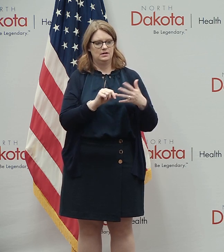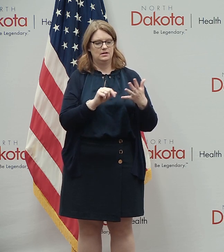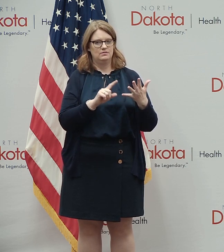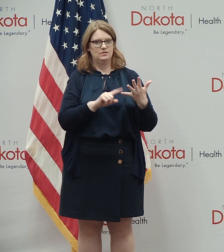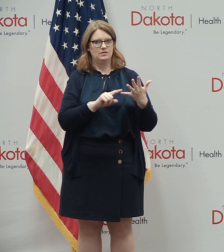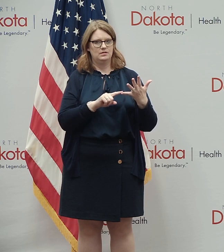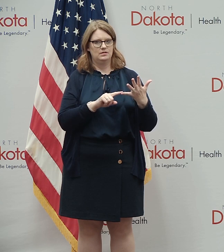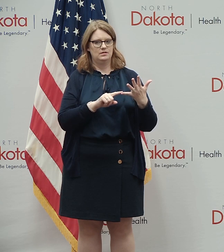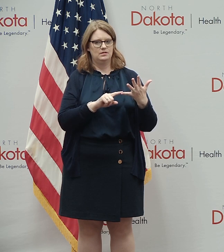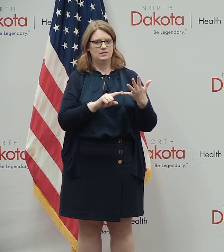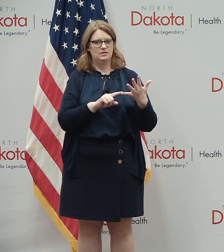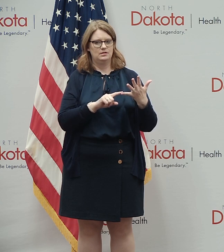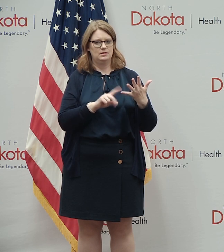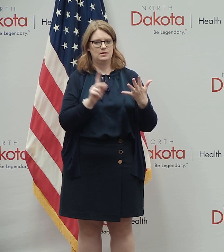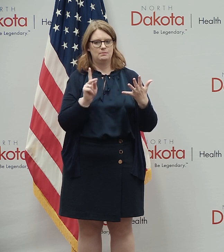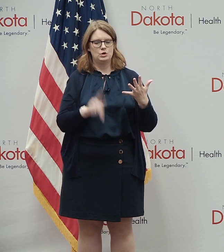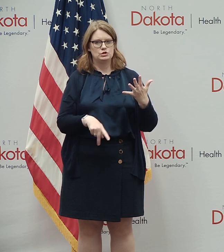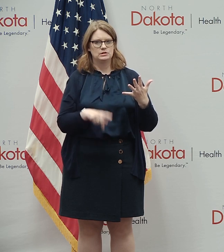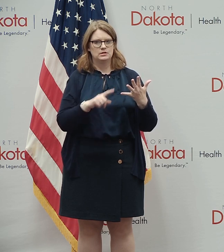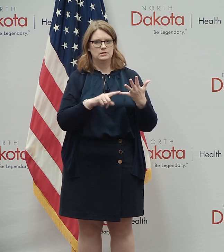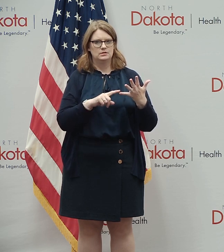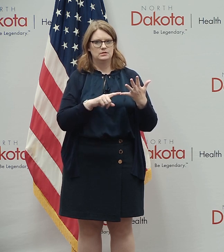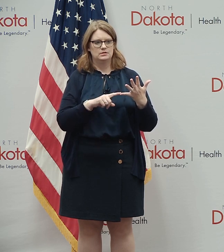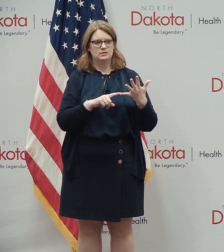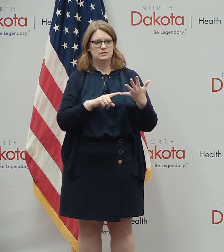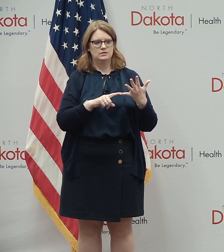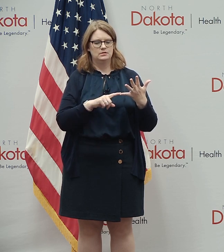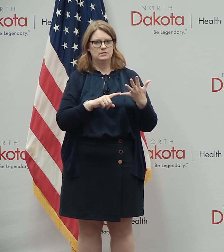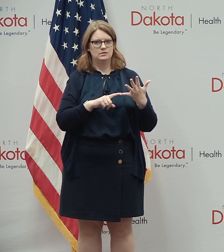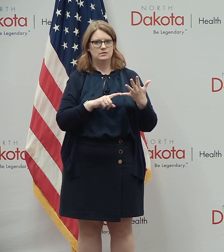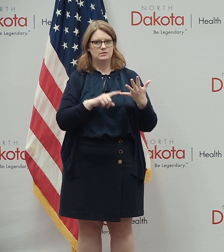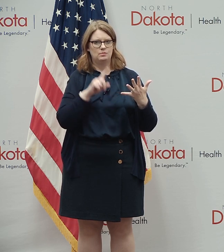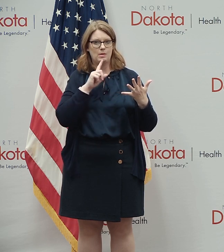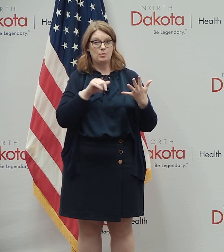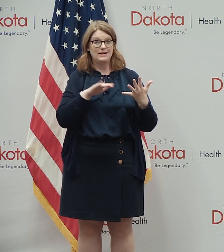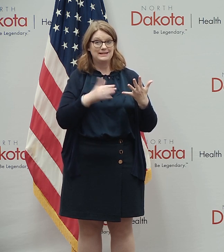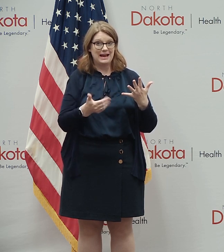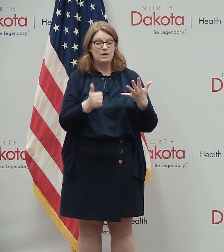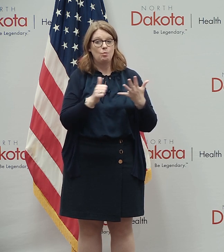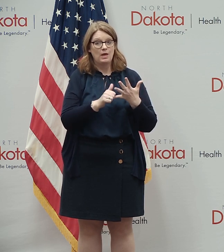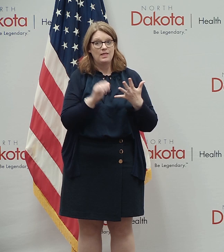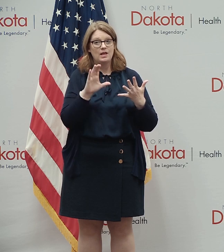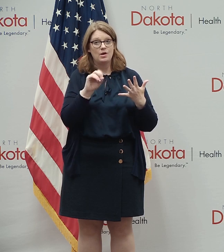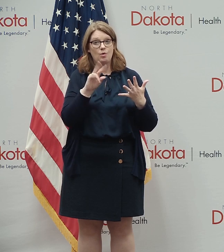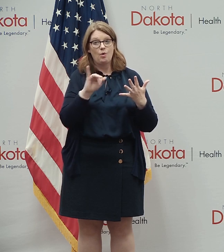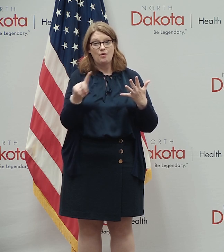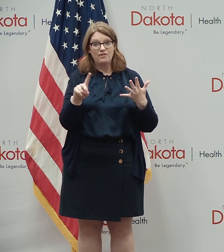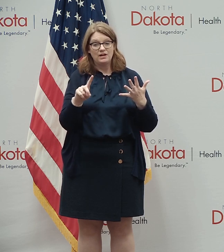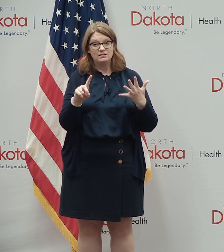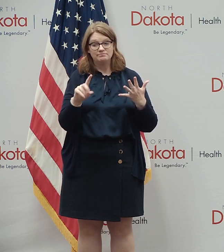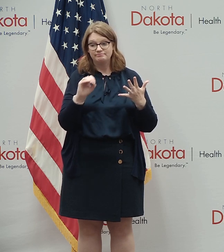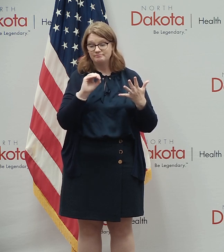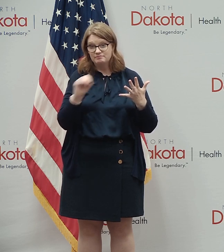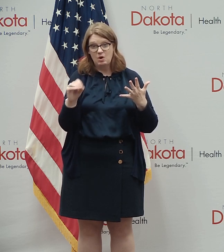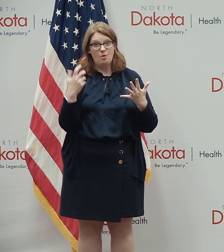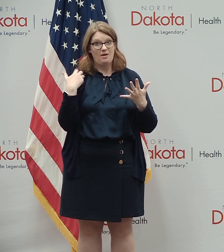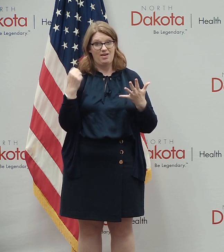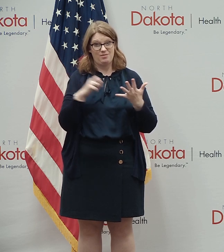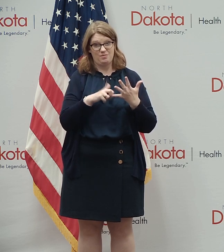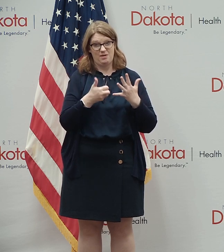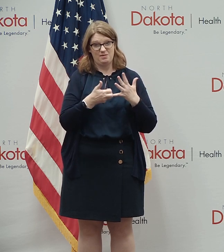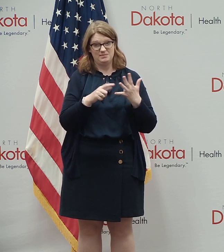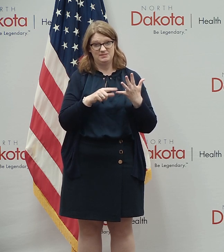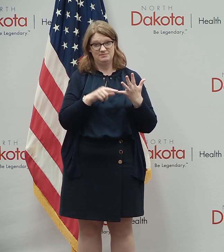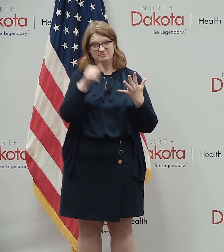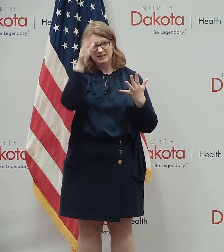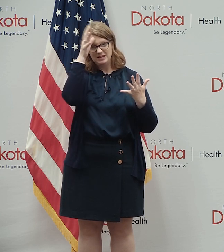deaths, we had an individual which was reported of dying with COVID-19 who had no underlying health conditions, and this was a